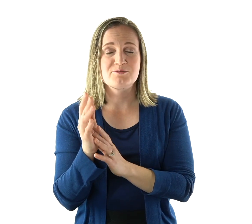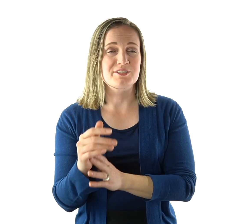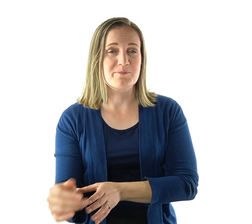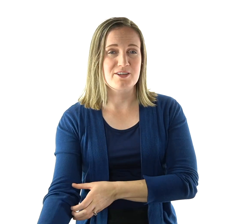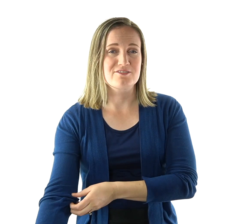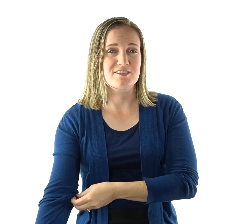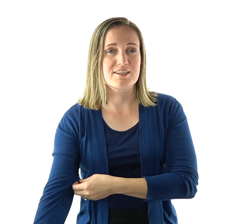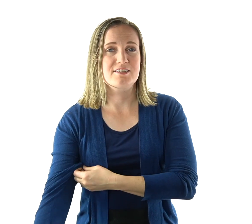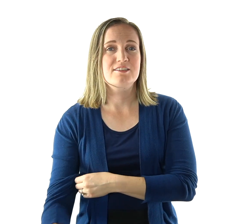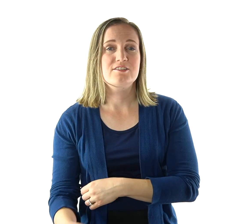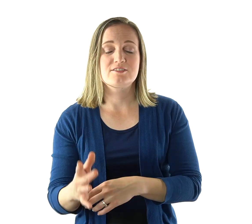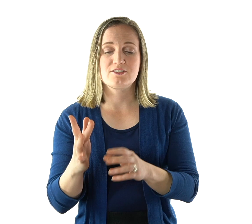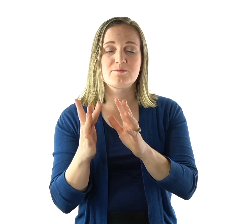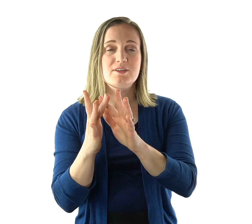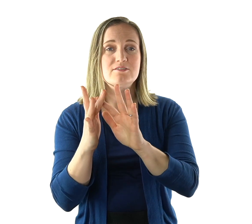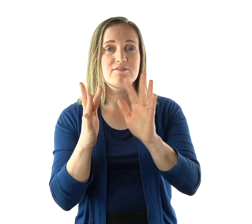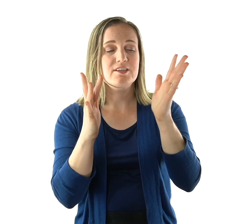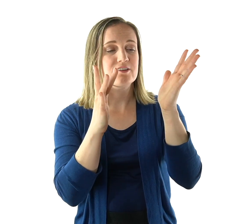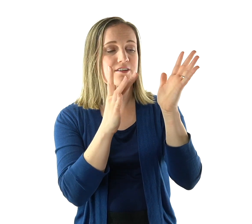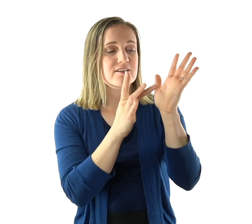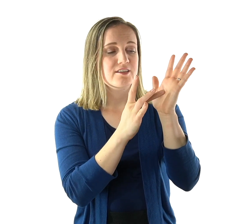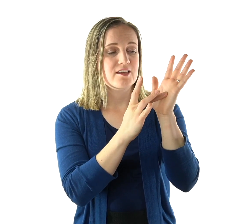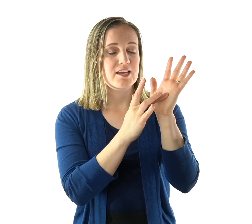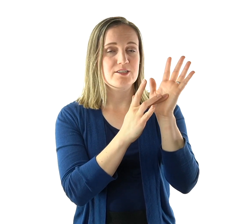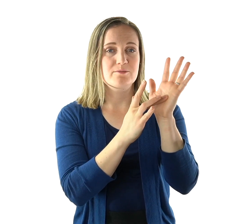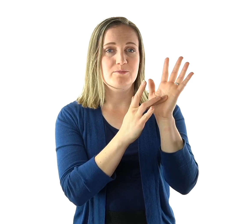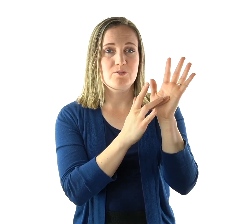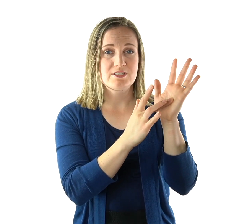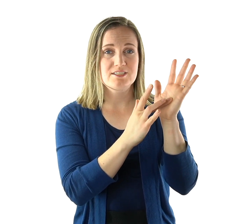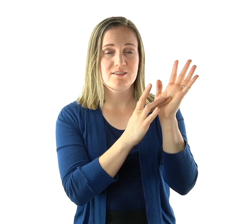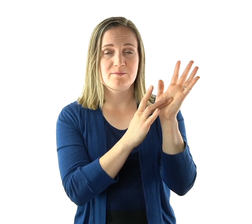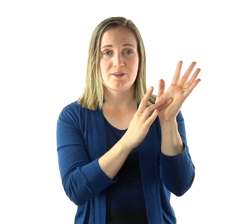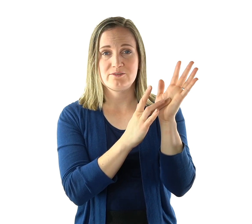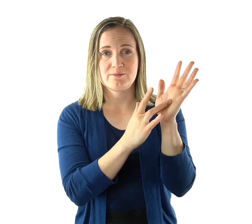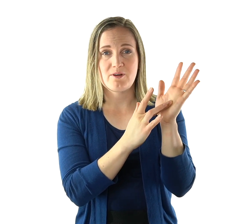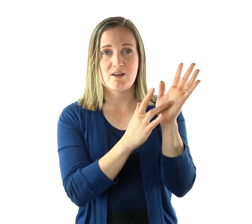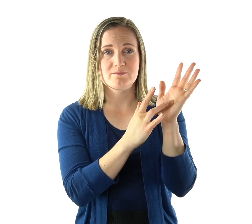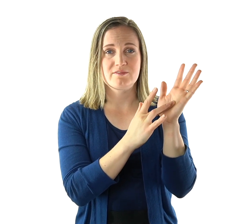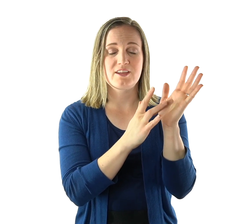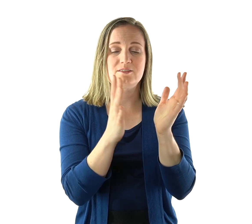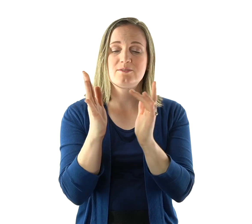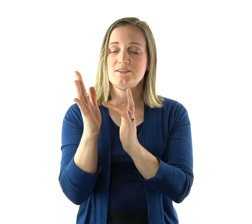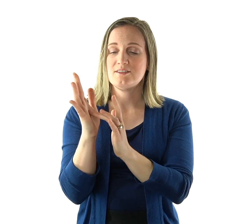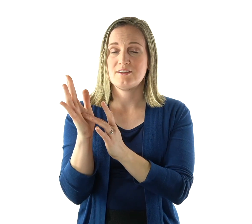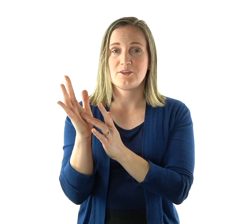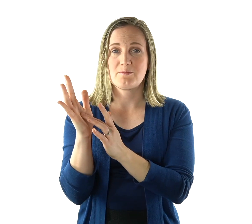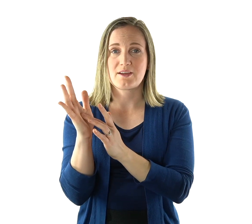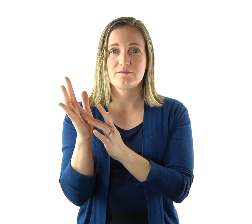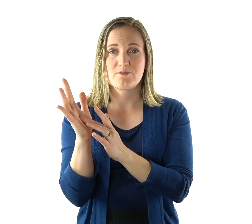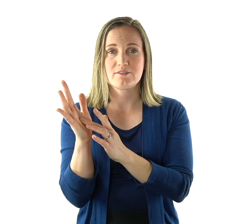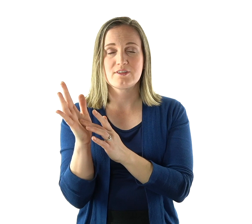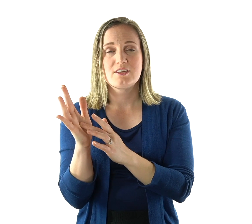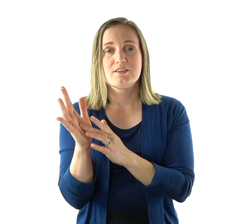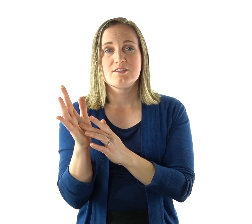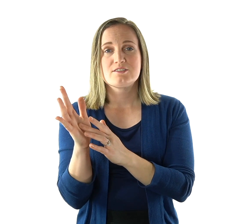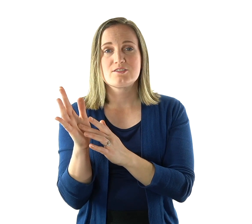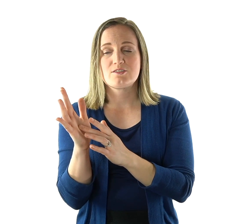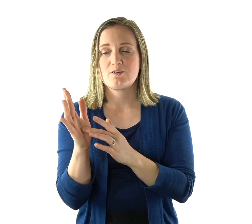really special sign. Take your middle finger and you point to the middle of the palm of the other one, and then you go back and forth.